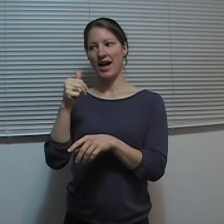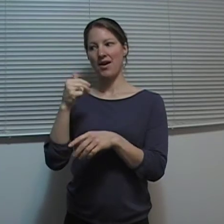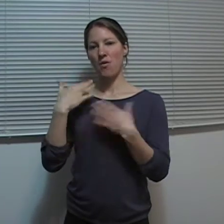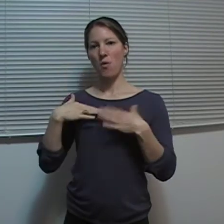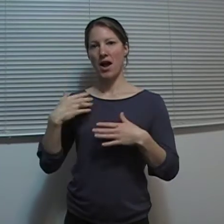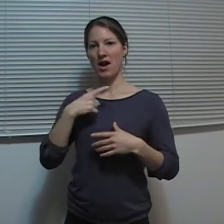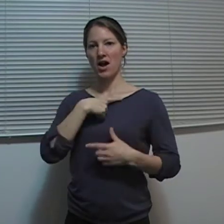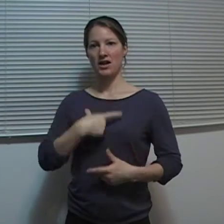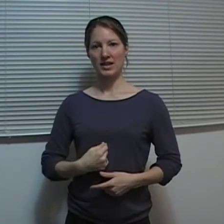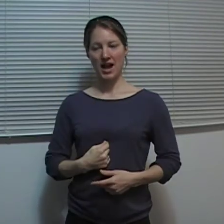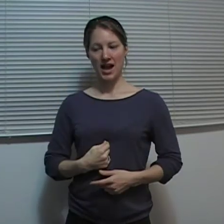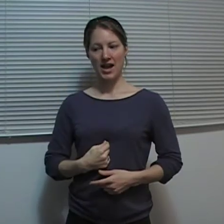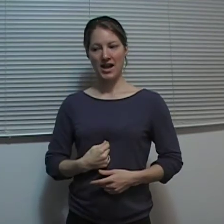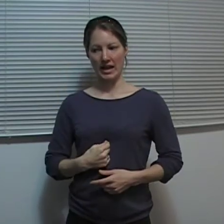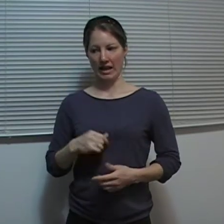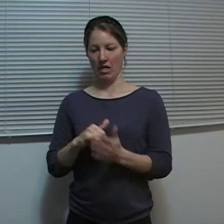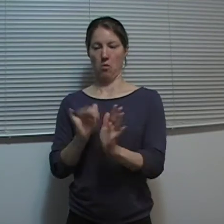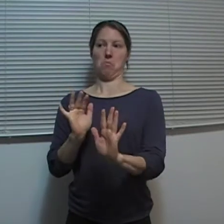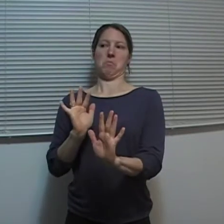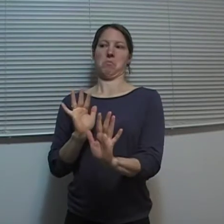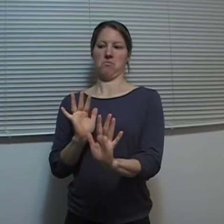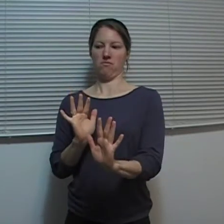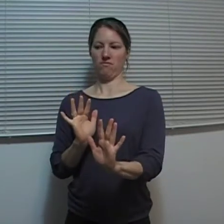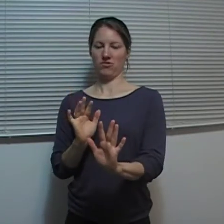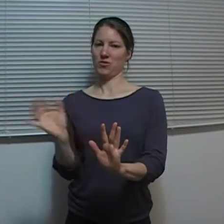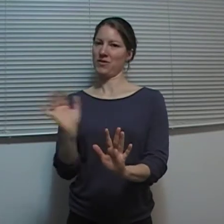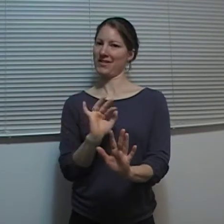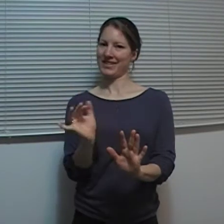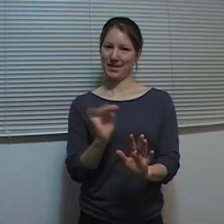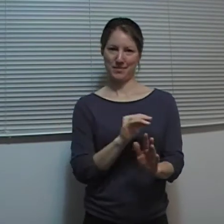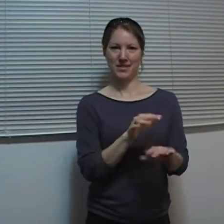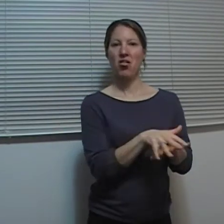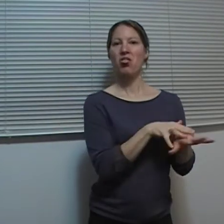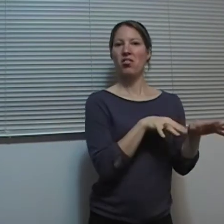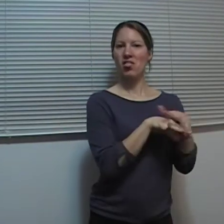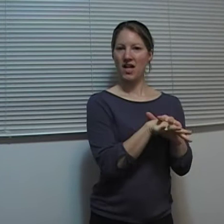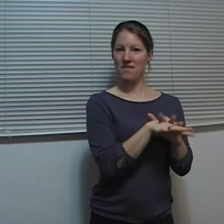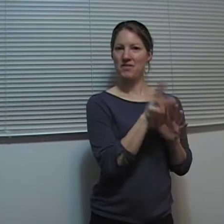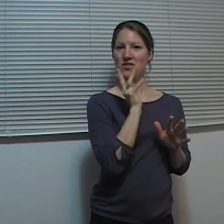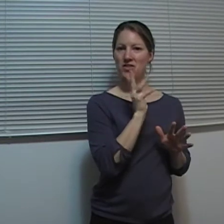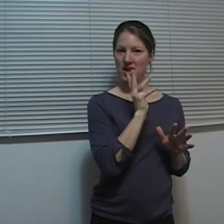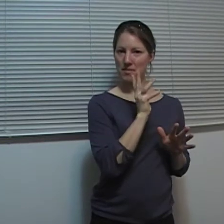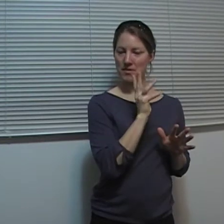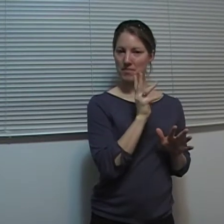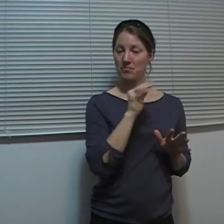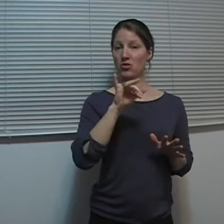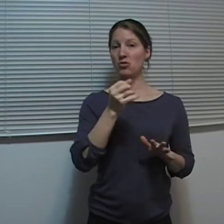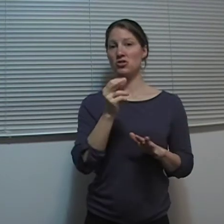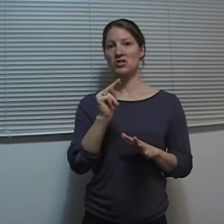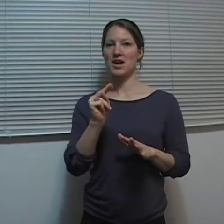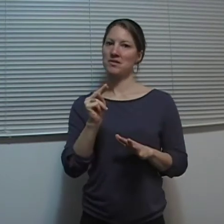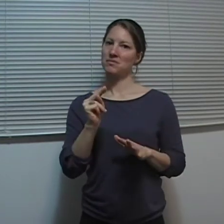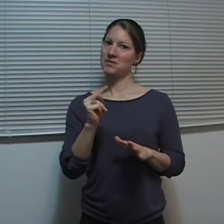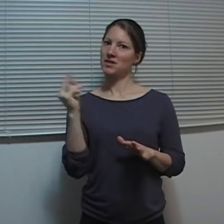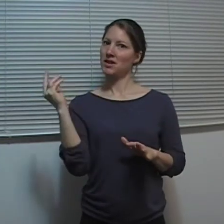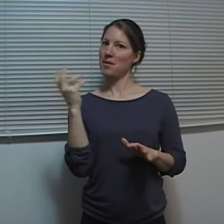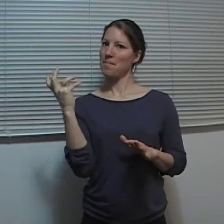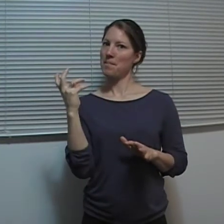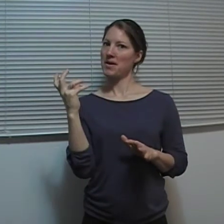everybody would buy. John not only was a glover, and a very good one, he was known as a, quote, white glover.